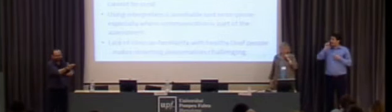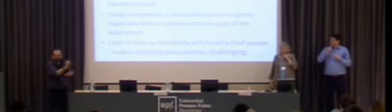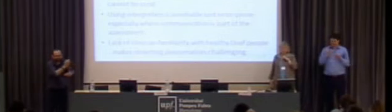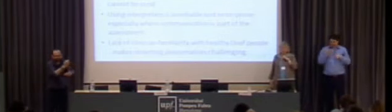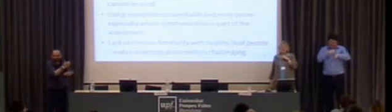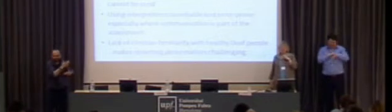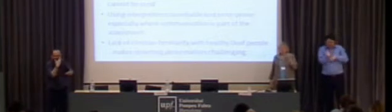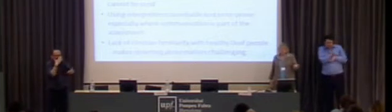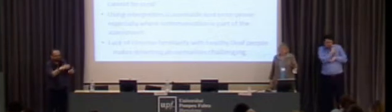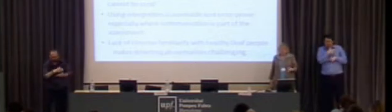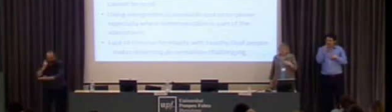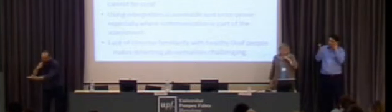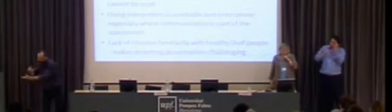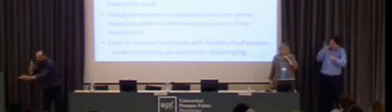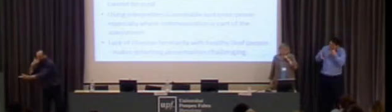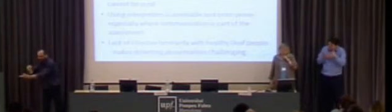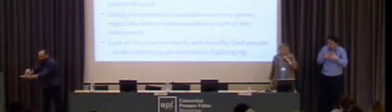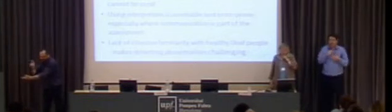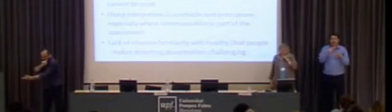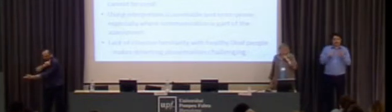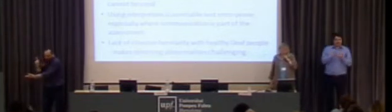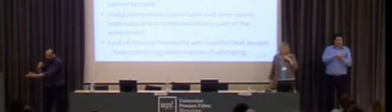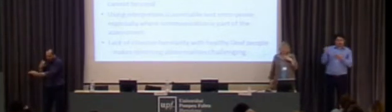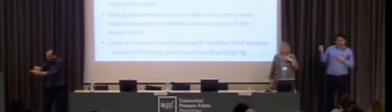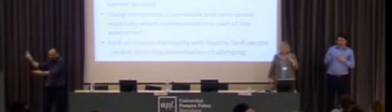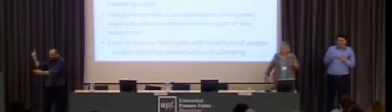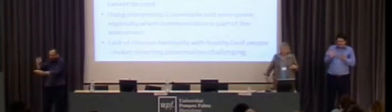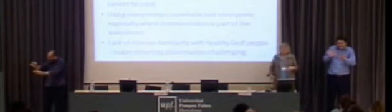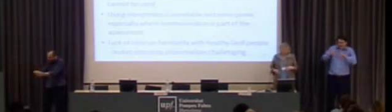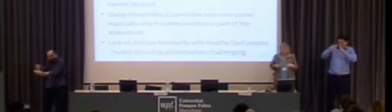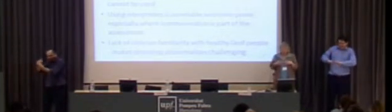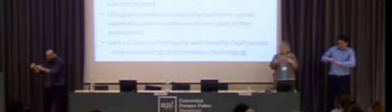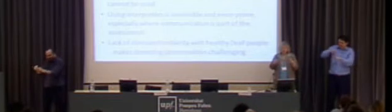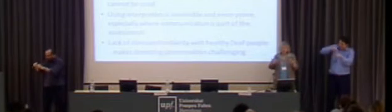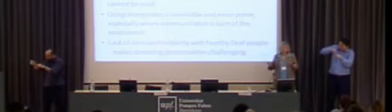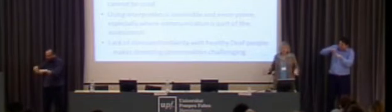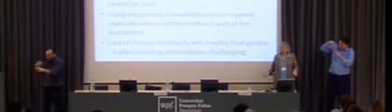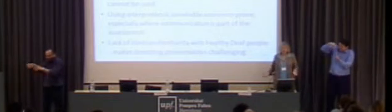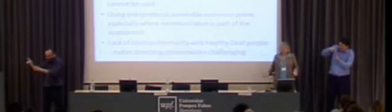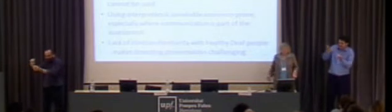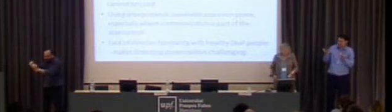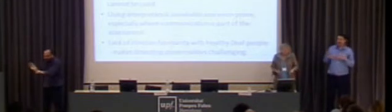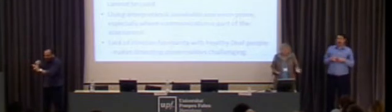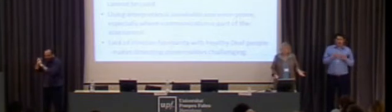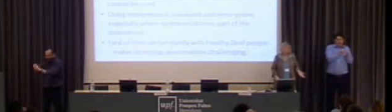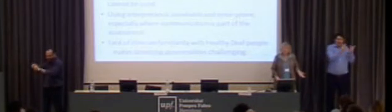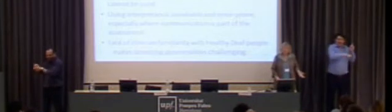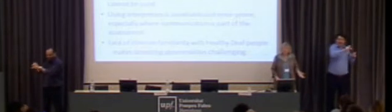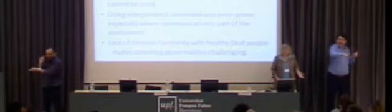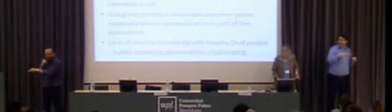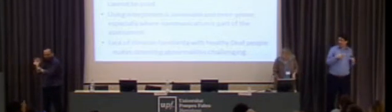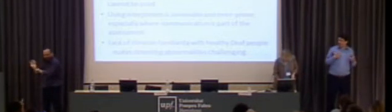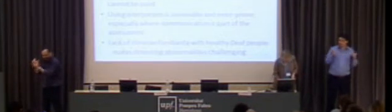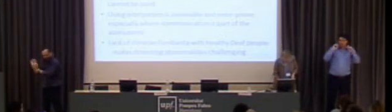have. Interpreters are often not very helpful. And most clinicians have never seen healthy deaf people, so they don't know